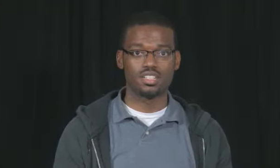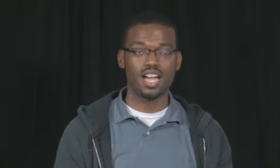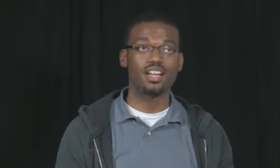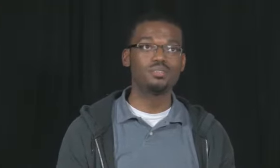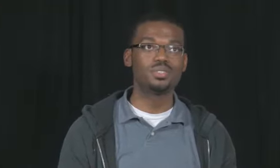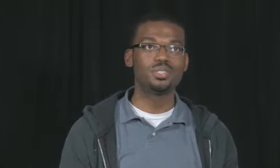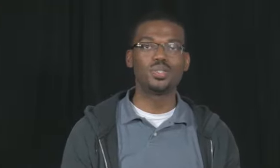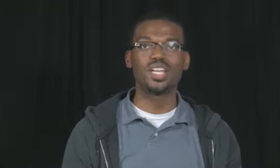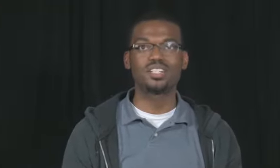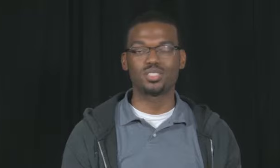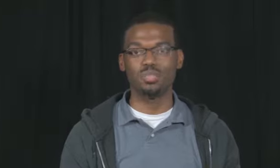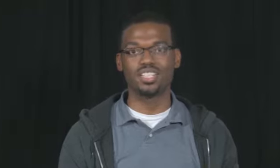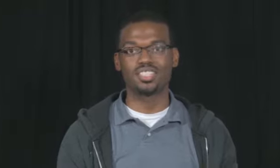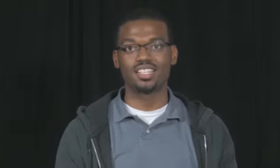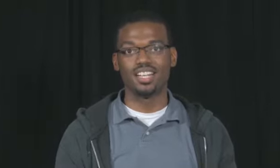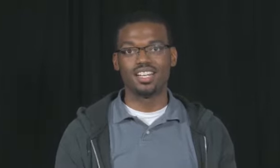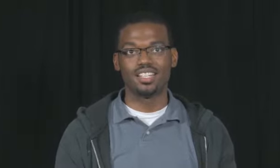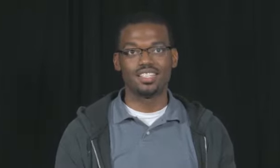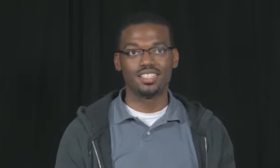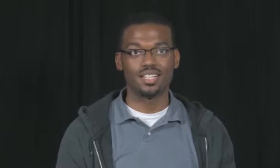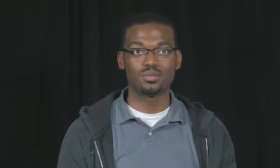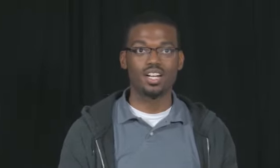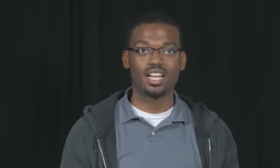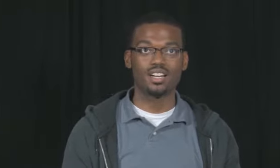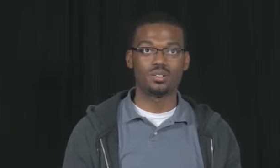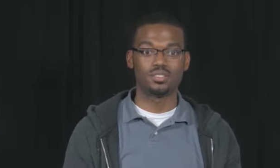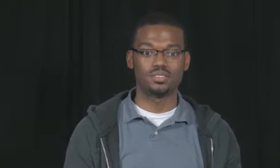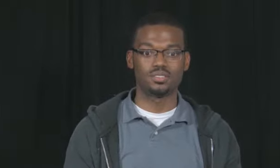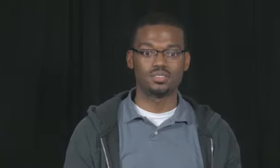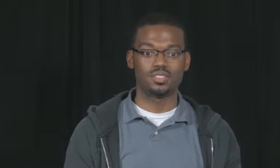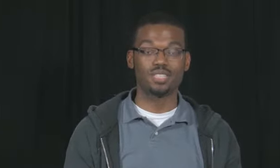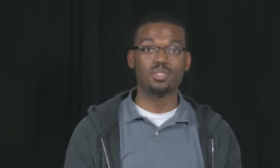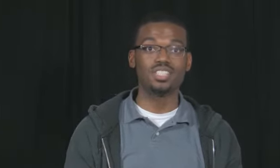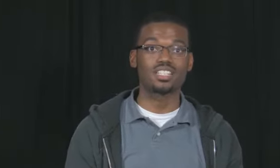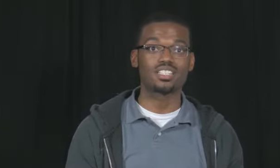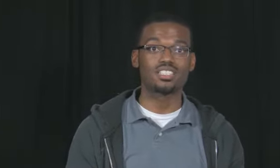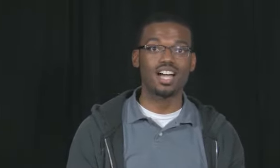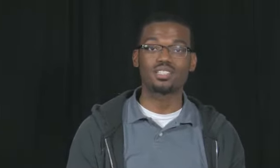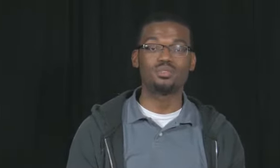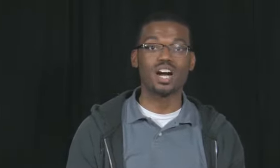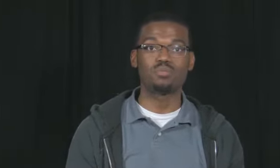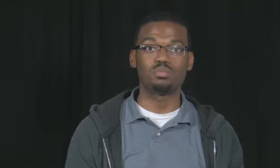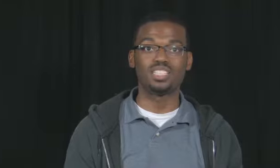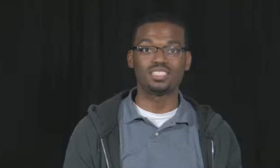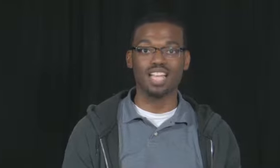I love to hear her speak, yet well I know that music hath a far more pleasing